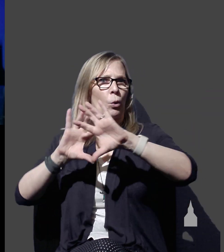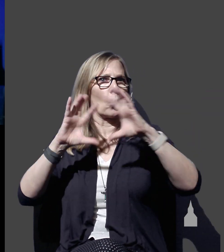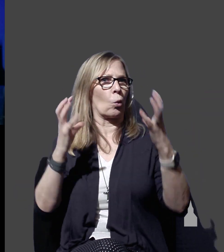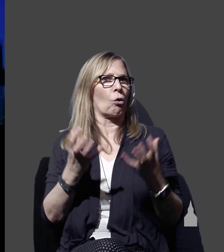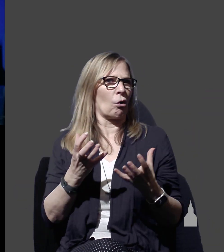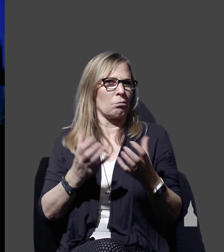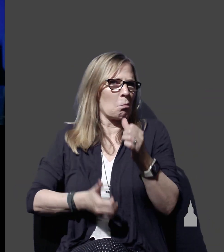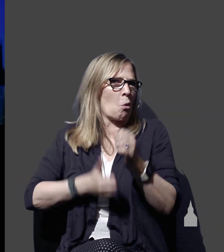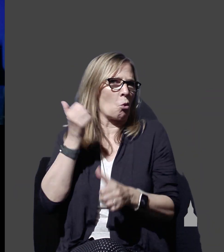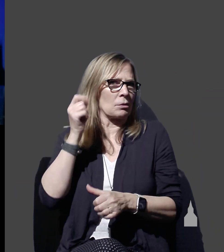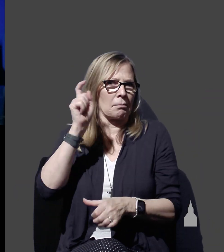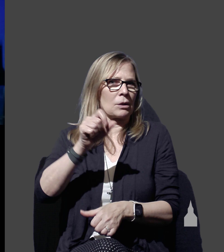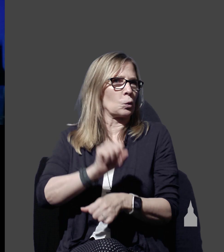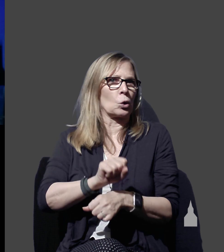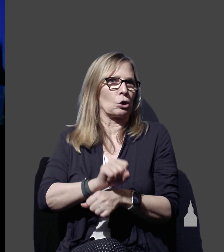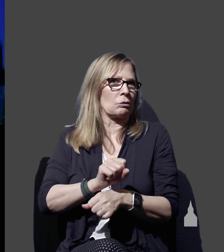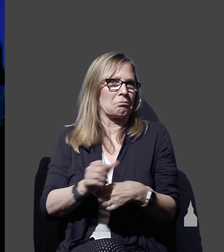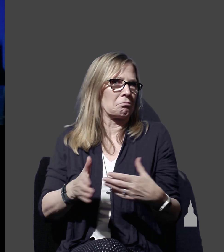the case for us.